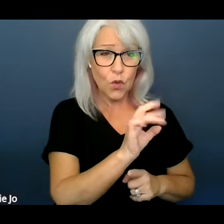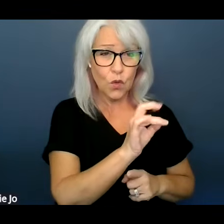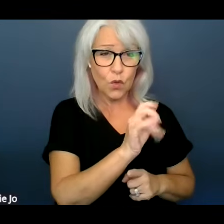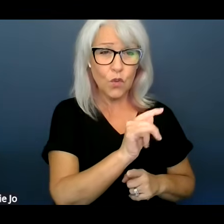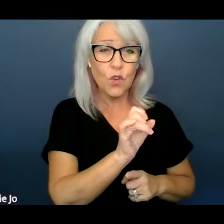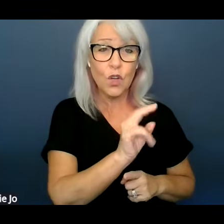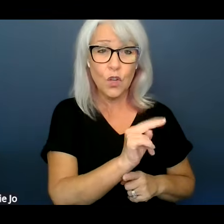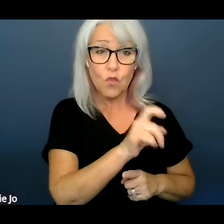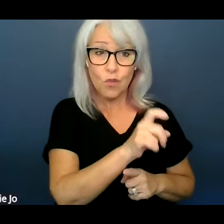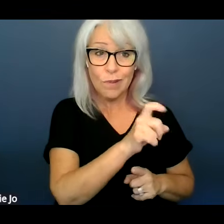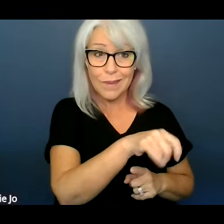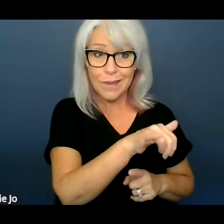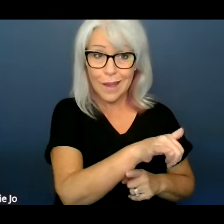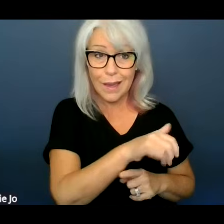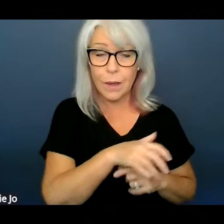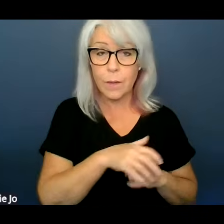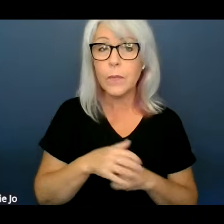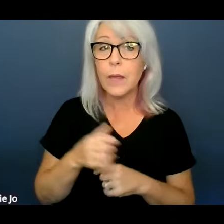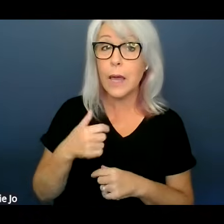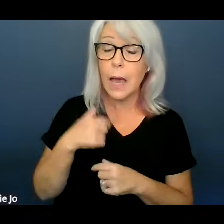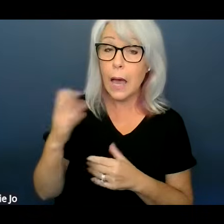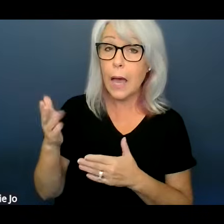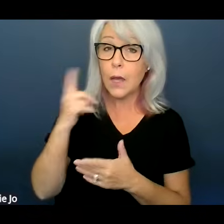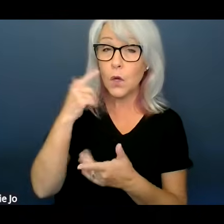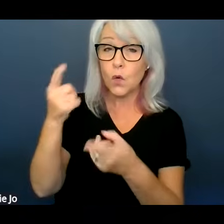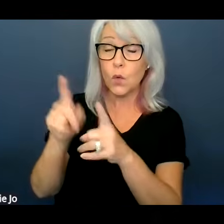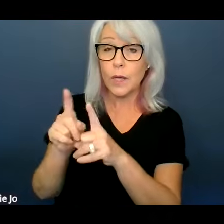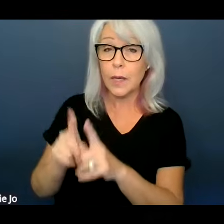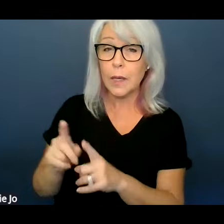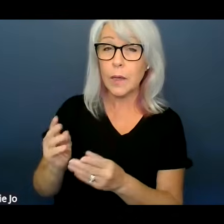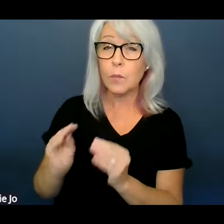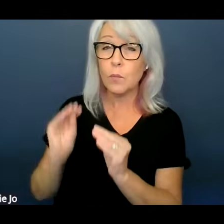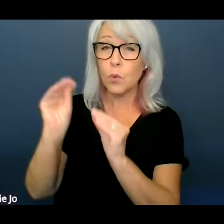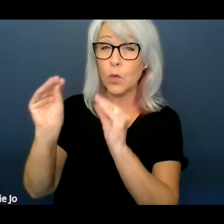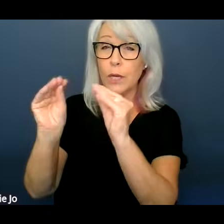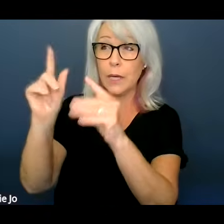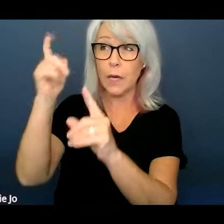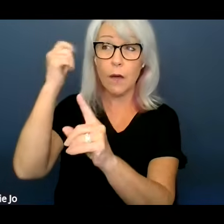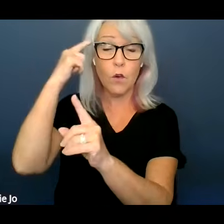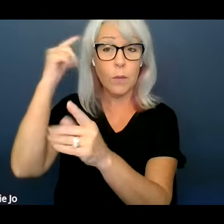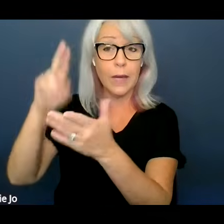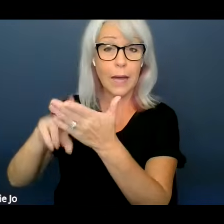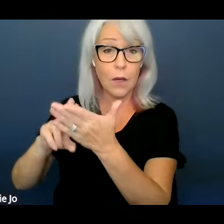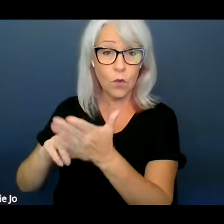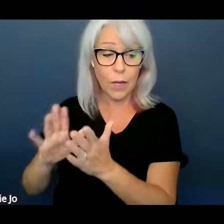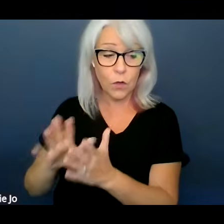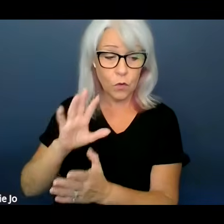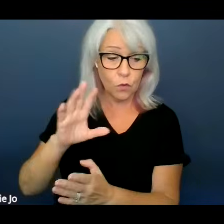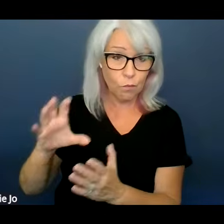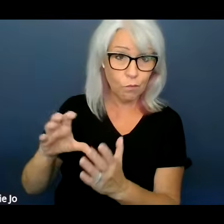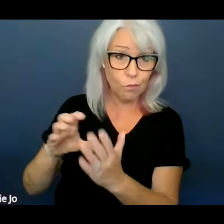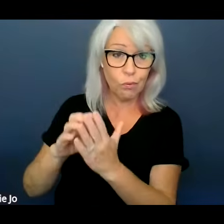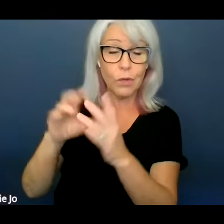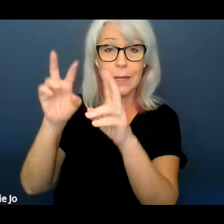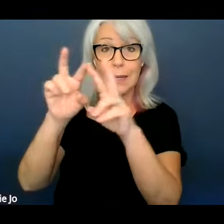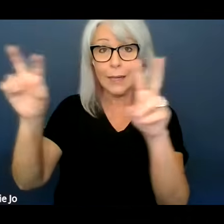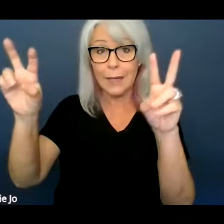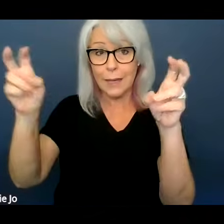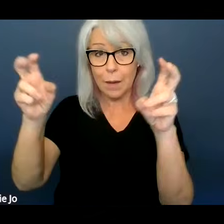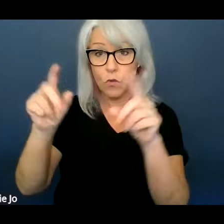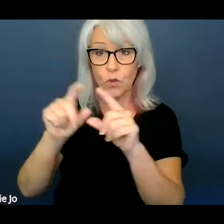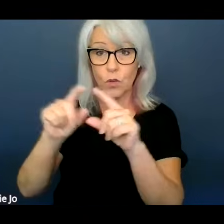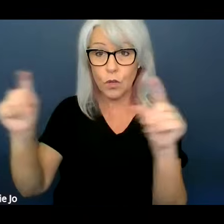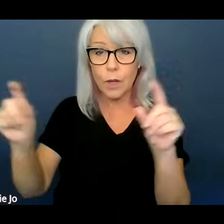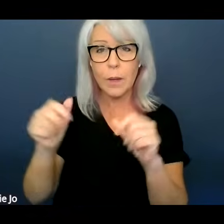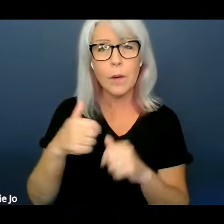So I generally agree with putting government contractors in the caption. I think that's a good change. I think that where the certain goes, we could probably talk